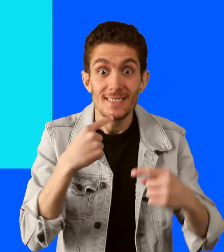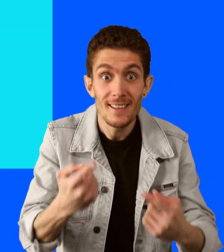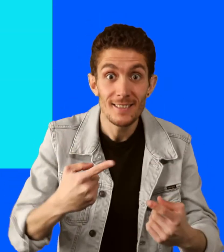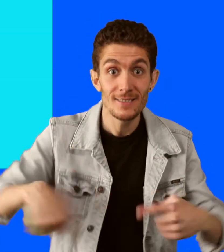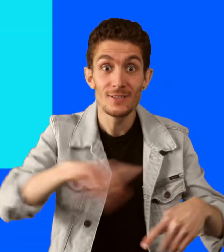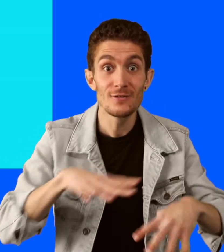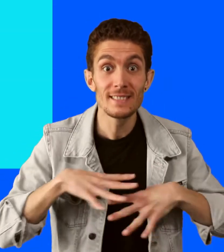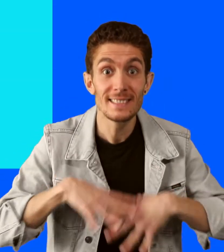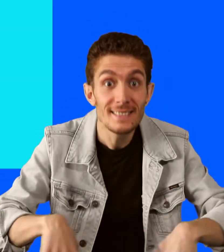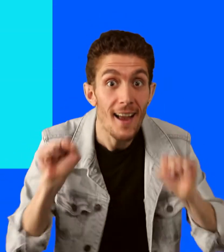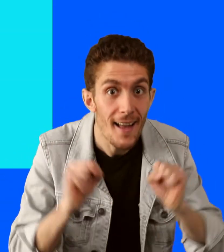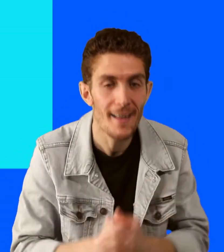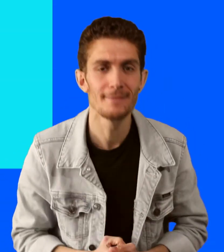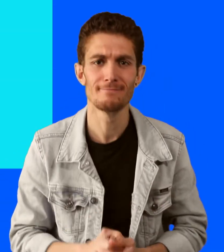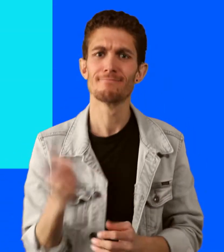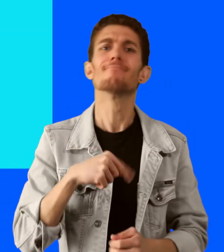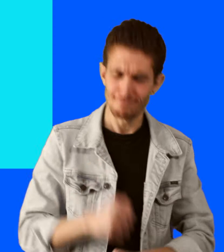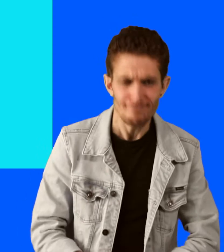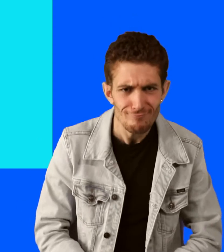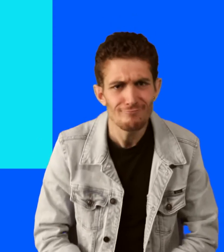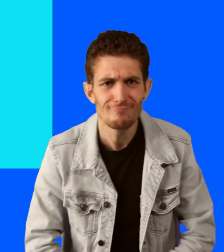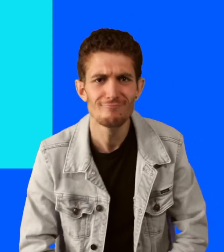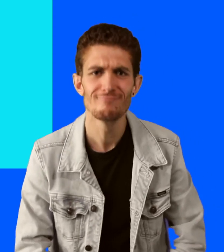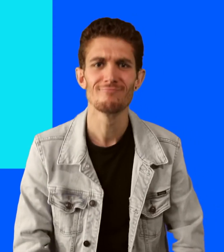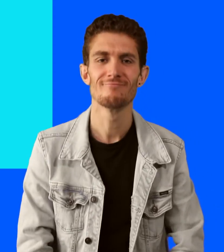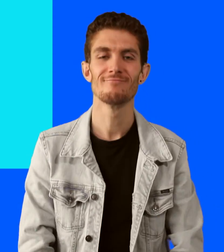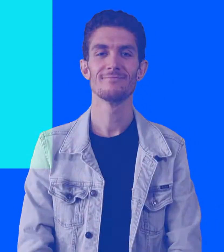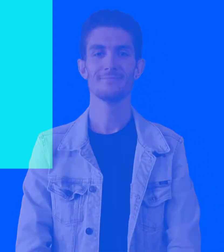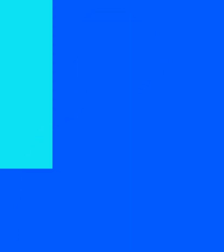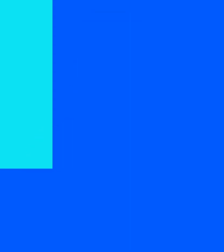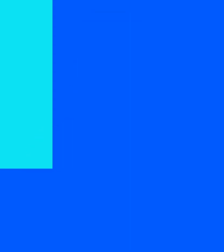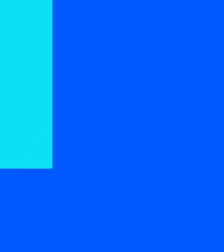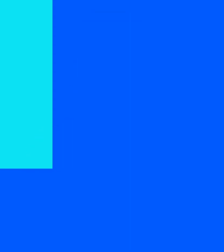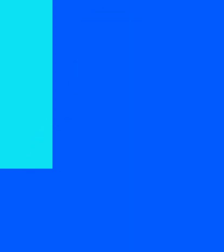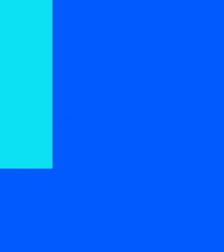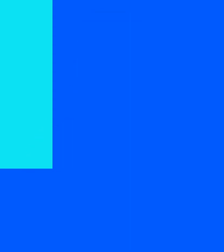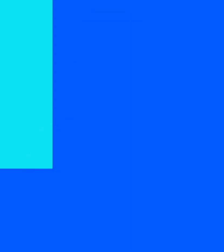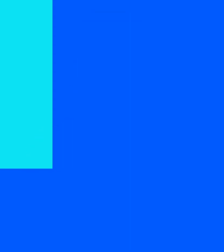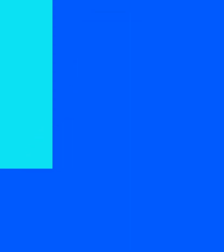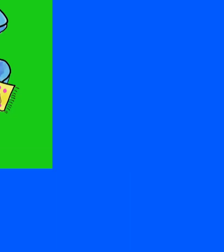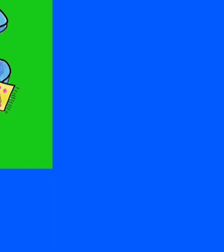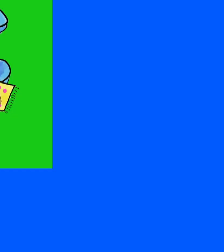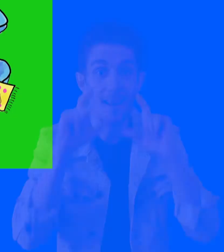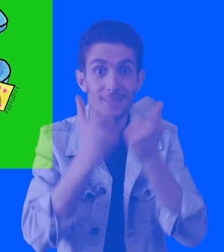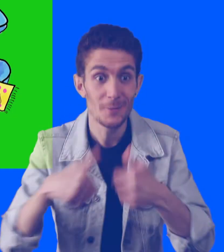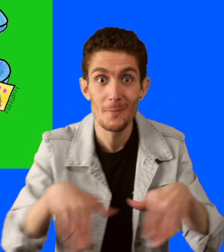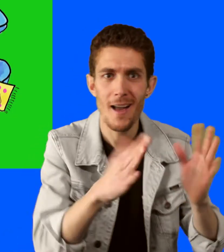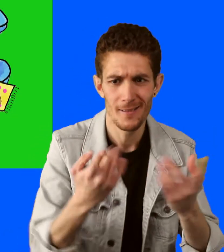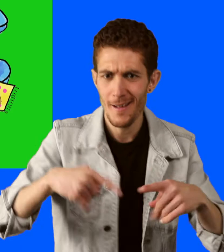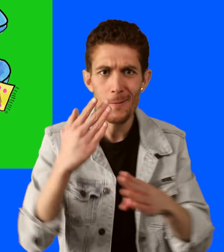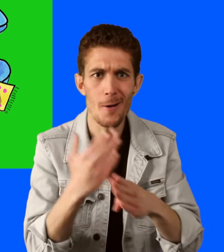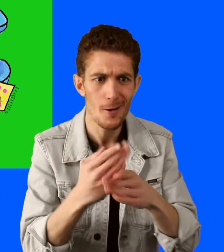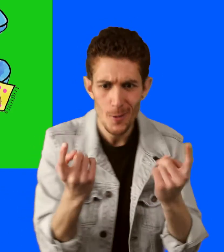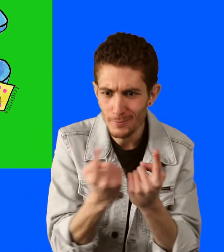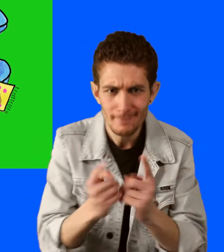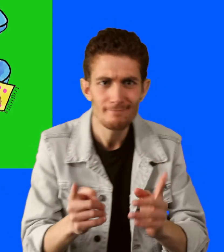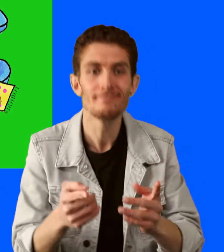right are we all ready to start said miss the teacher the friends nodded today while the rest of the